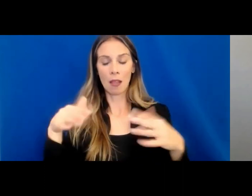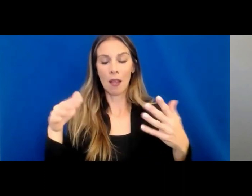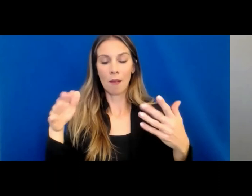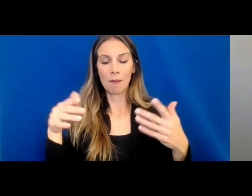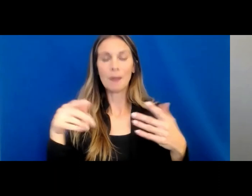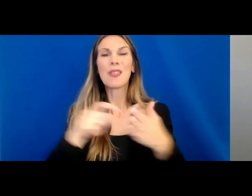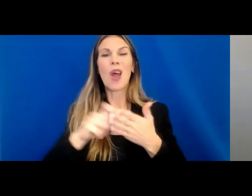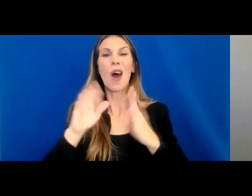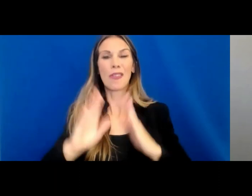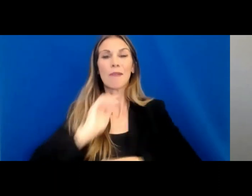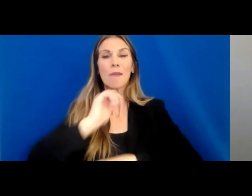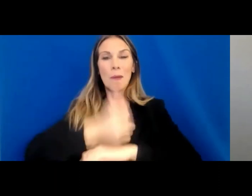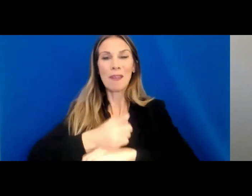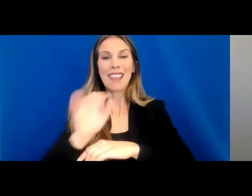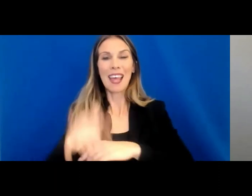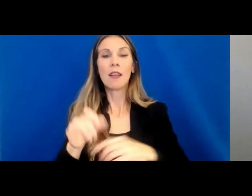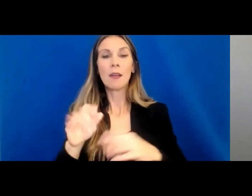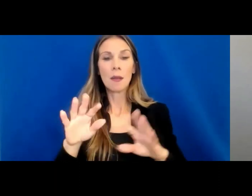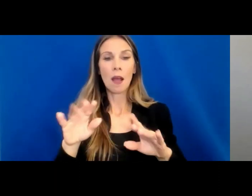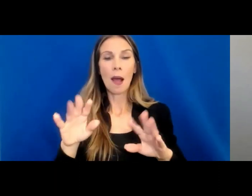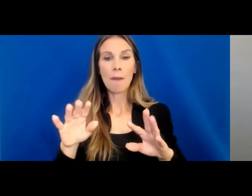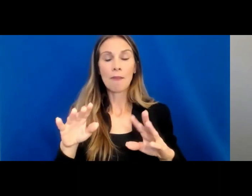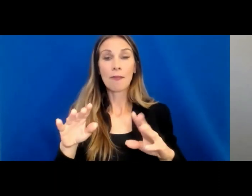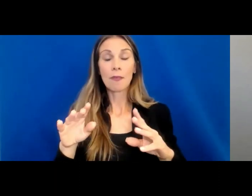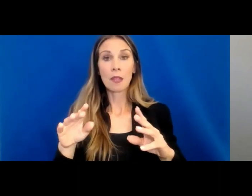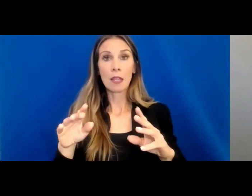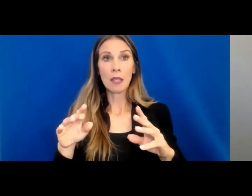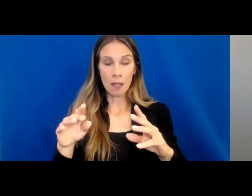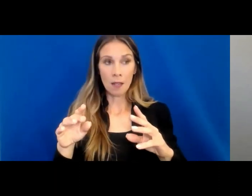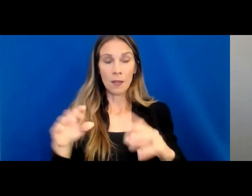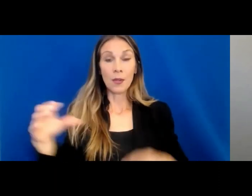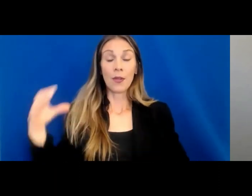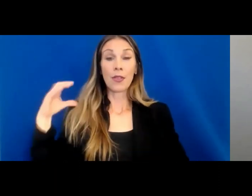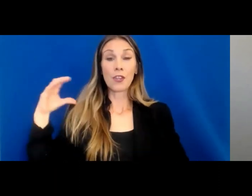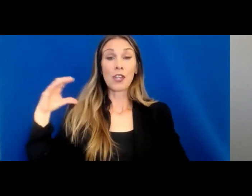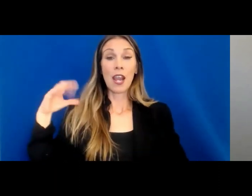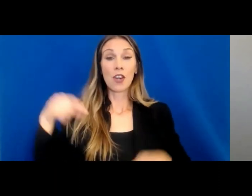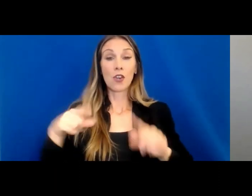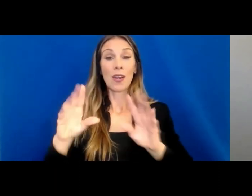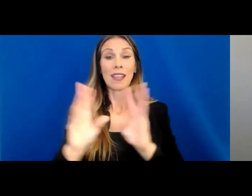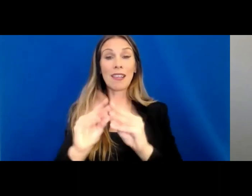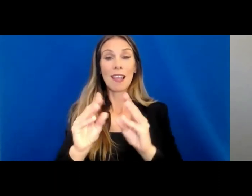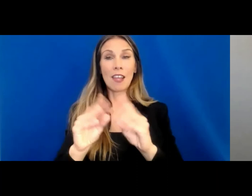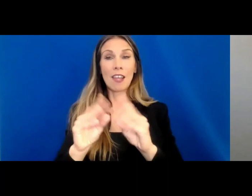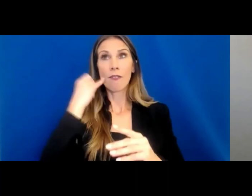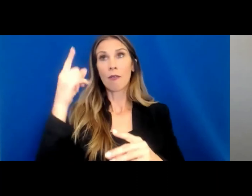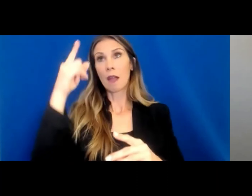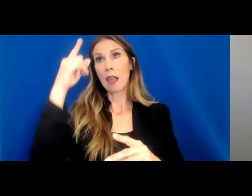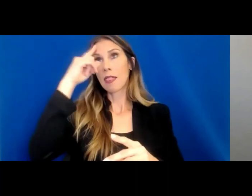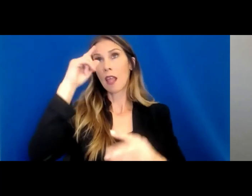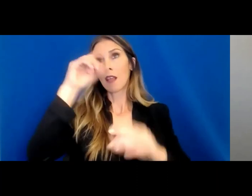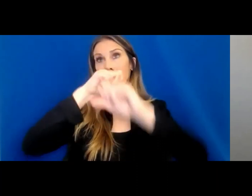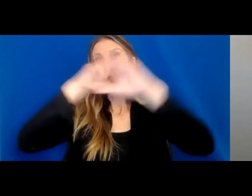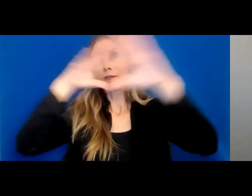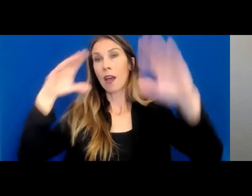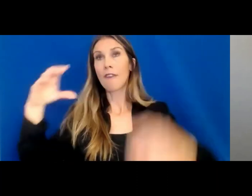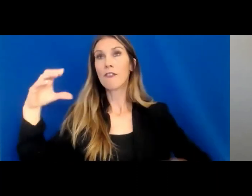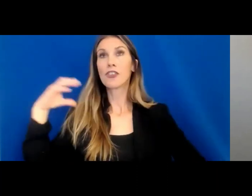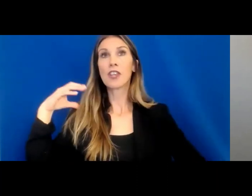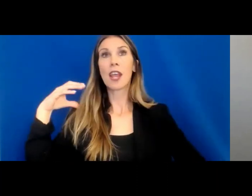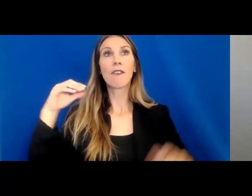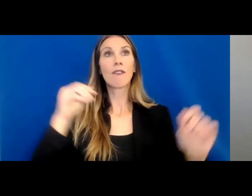by the authors. The chair of the session, as we think of the chair in all academic,